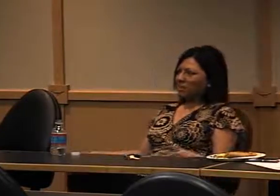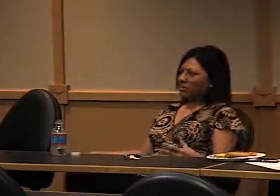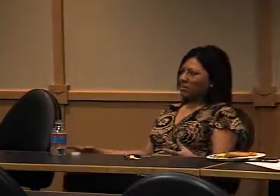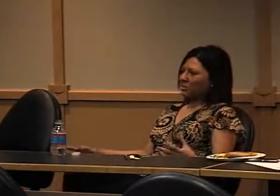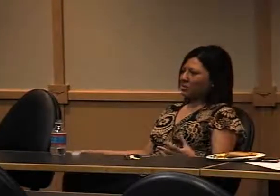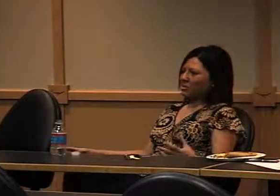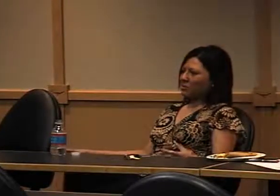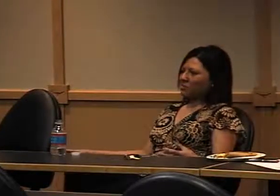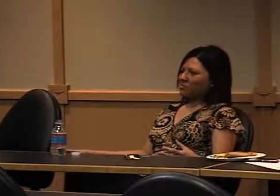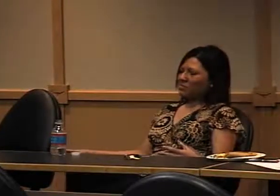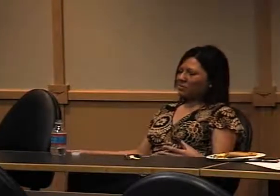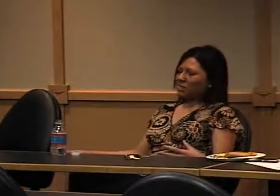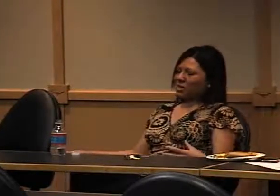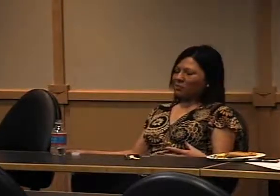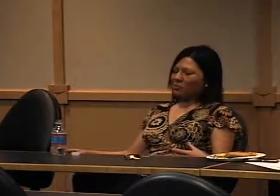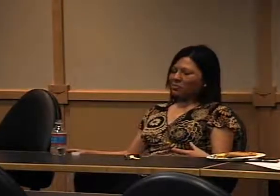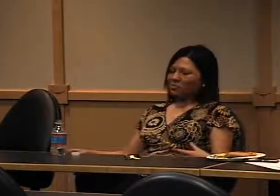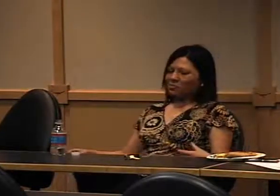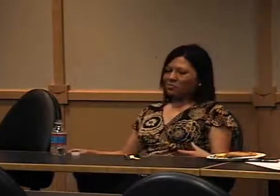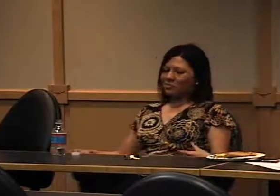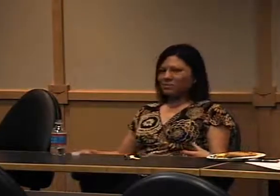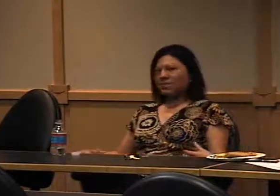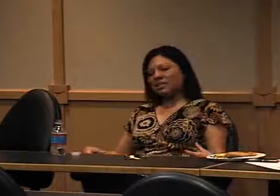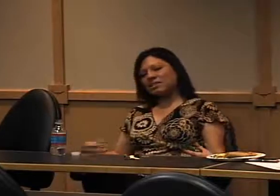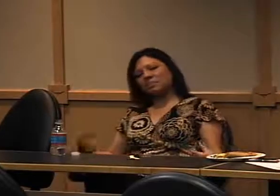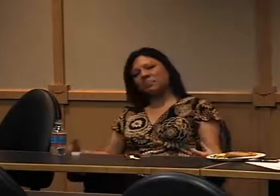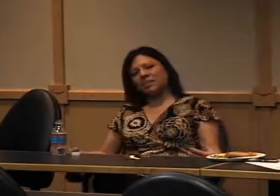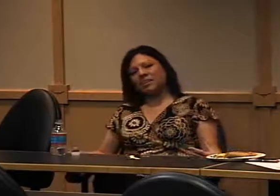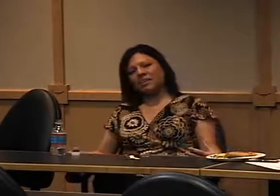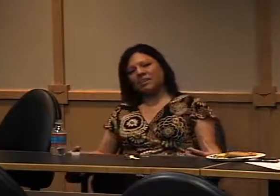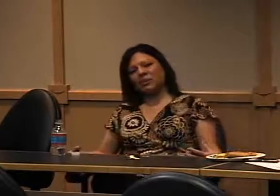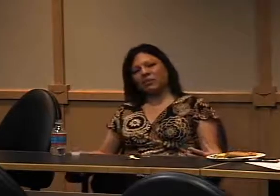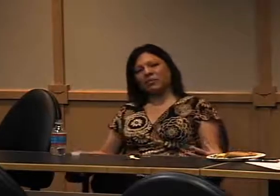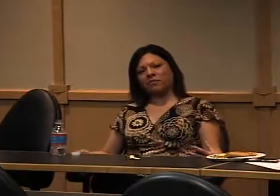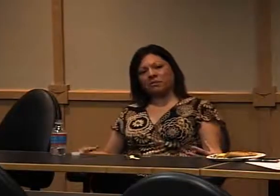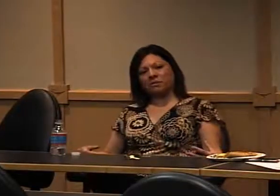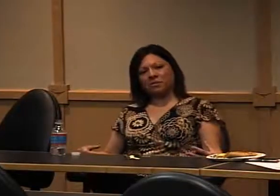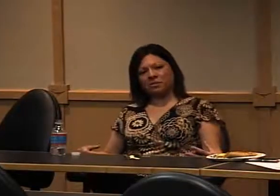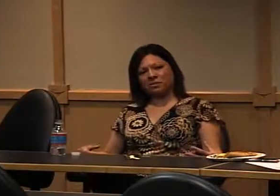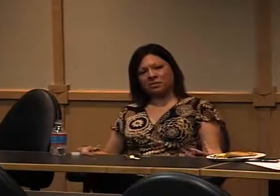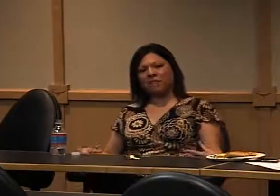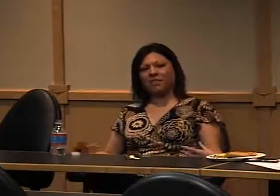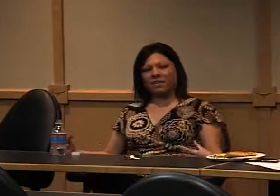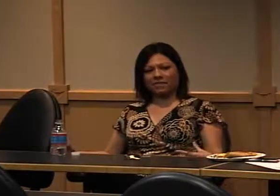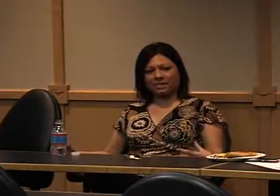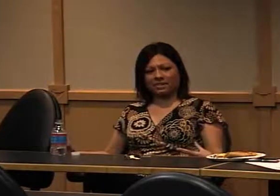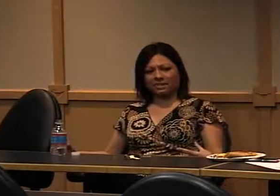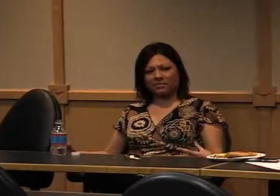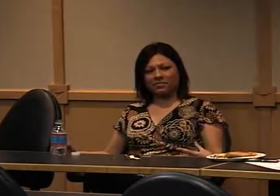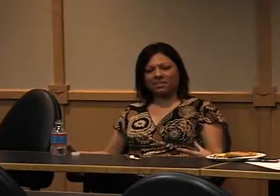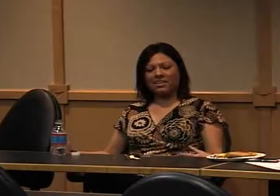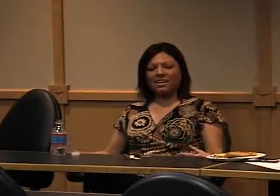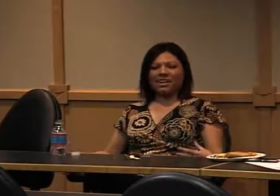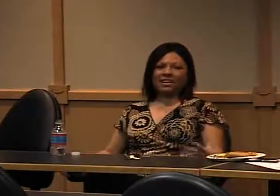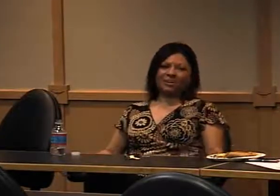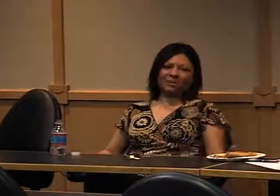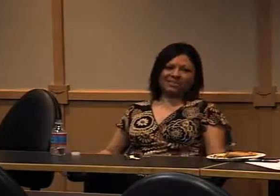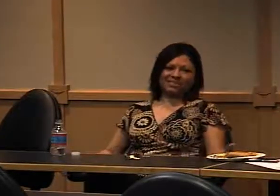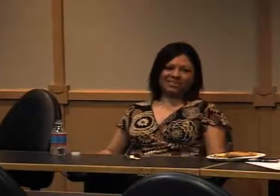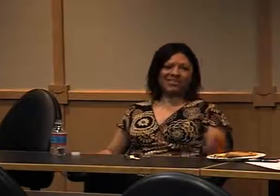also just sort of, you know, in some spaces I feel more comfortable to advocate for myself, and in other places not